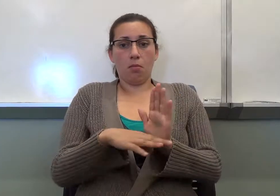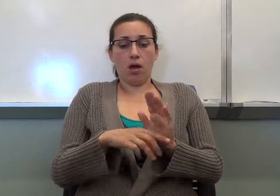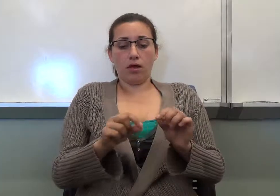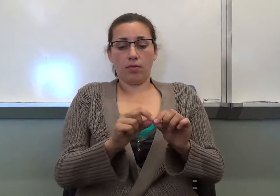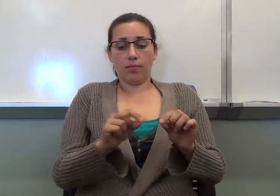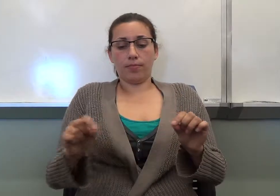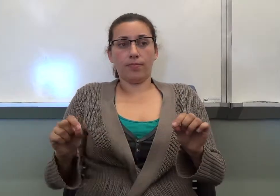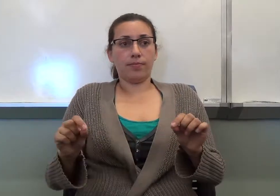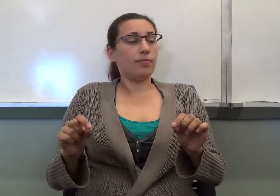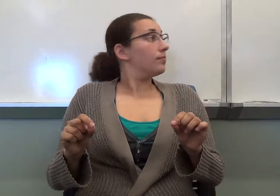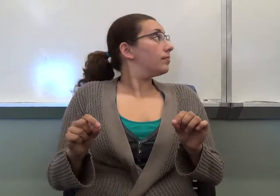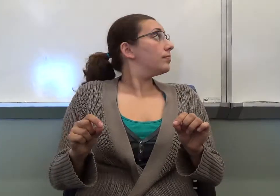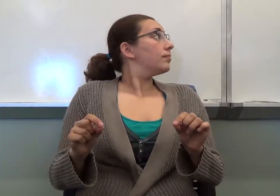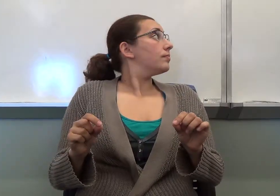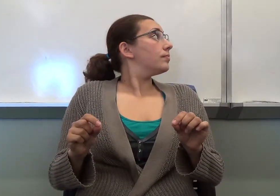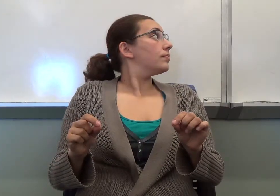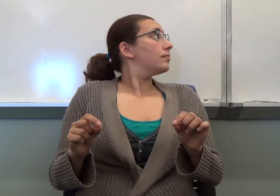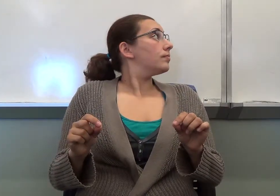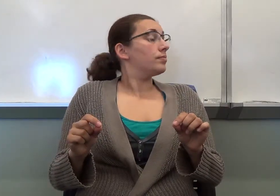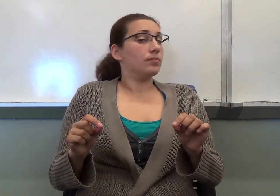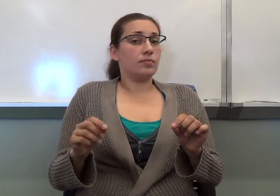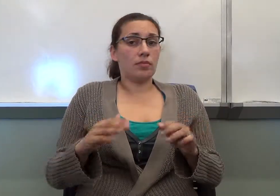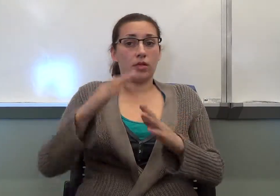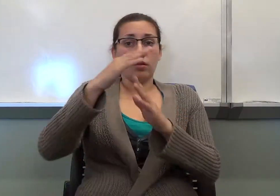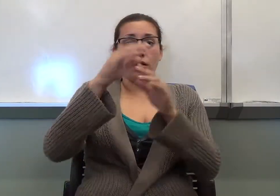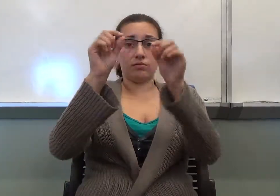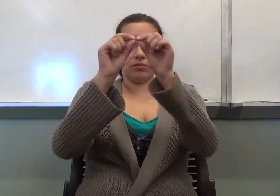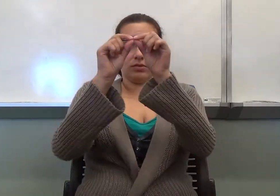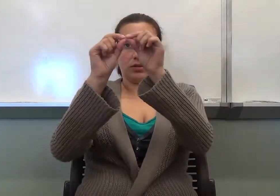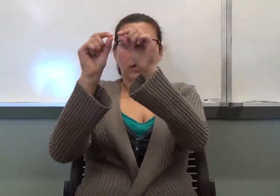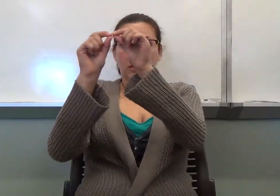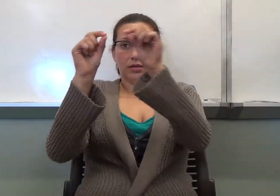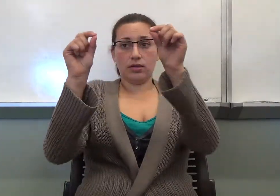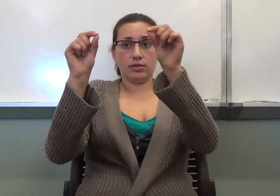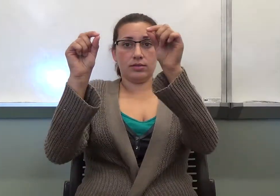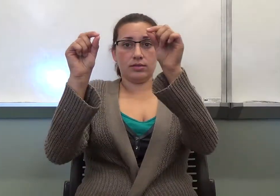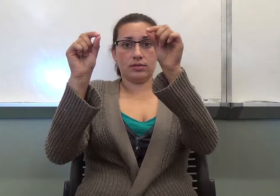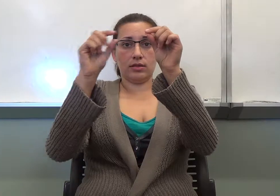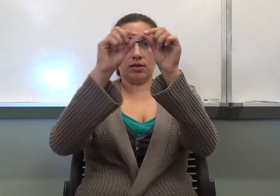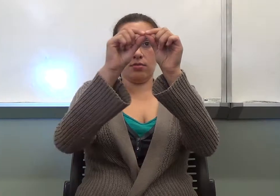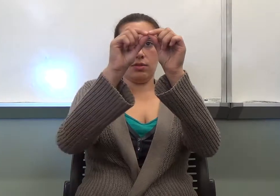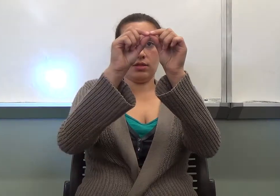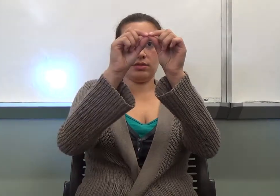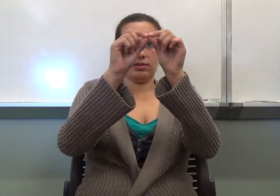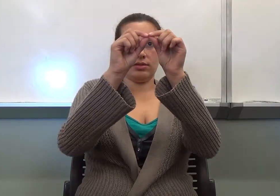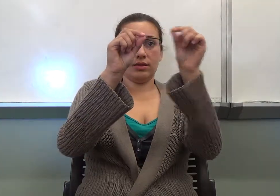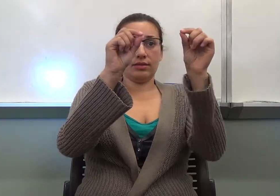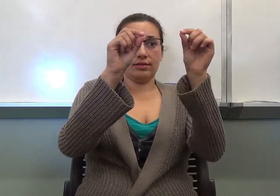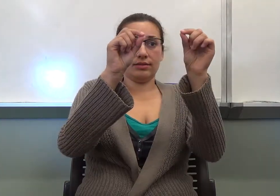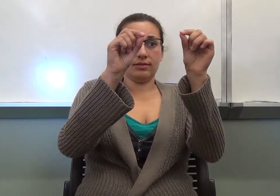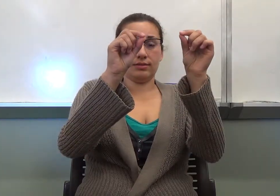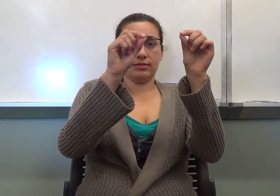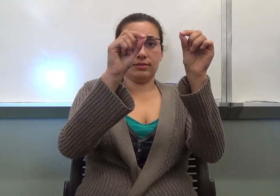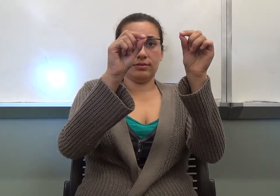This is, this plus this has to be 80, doesn't it?